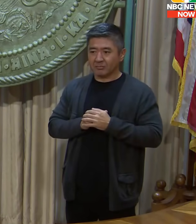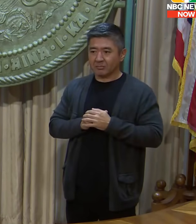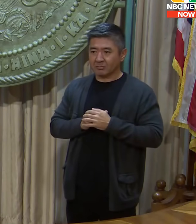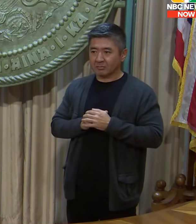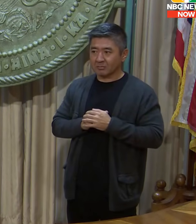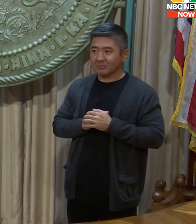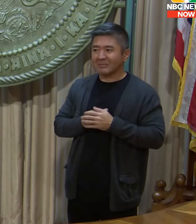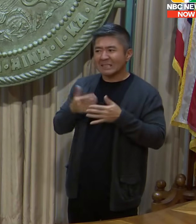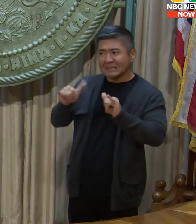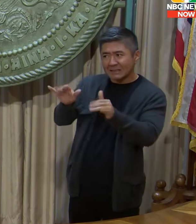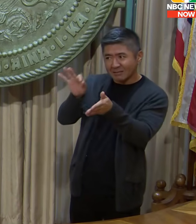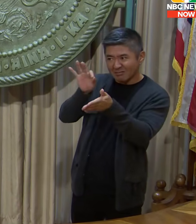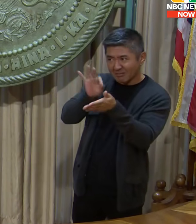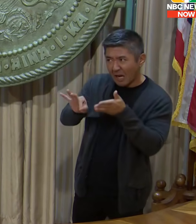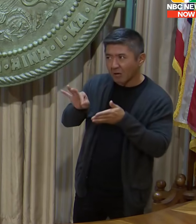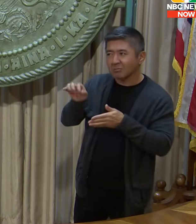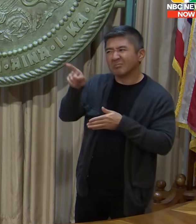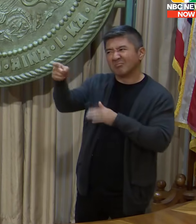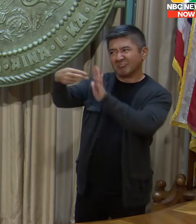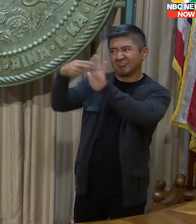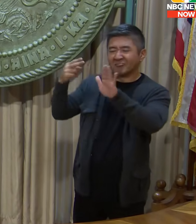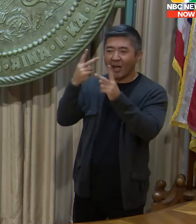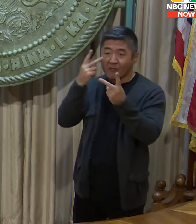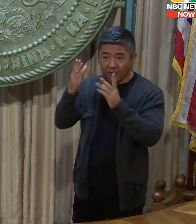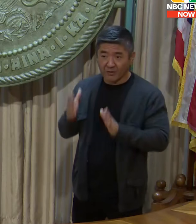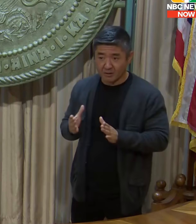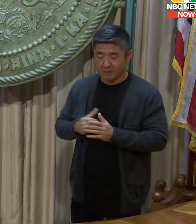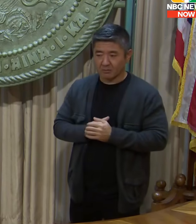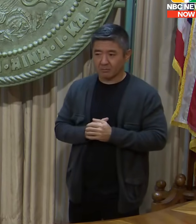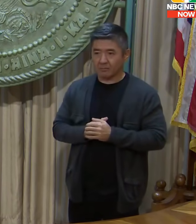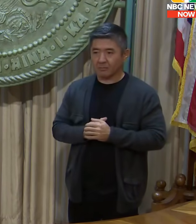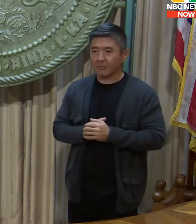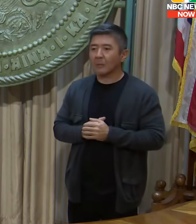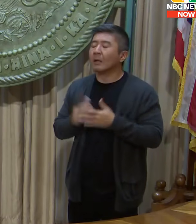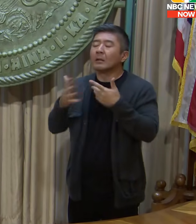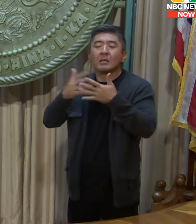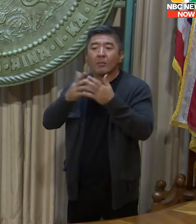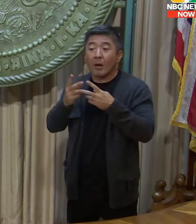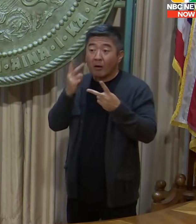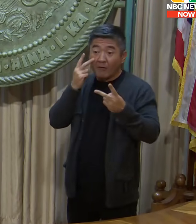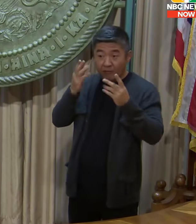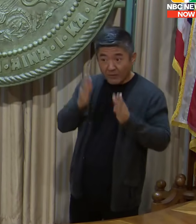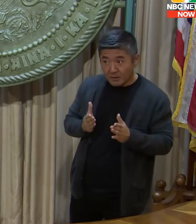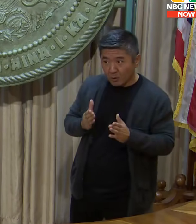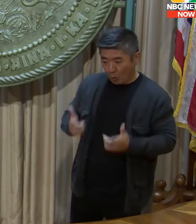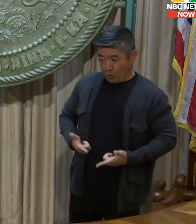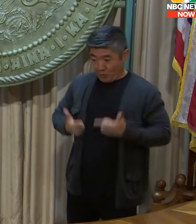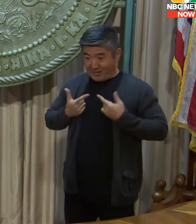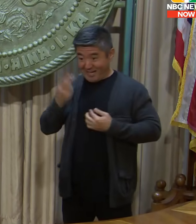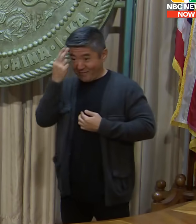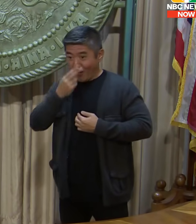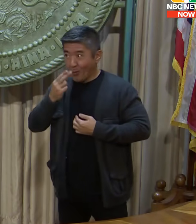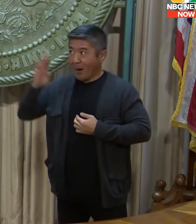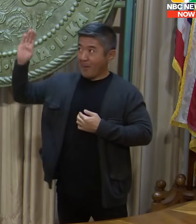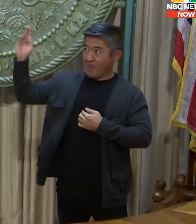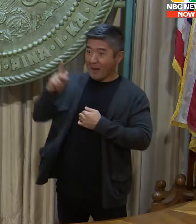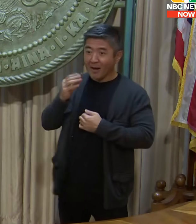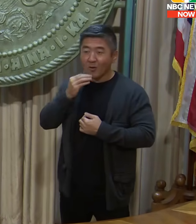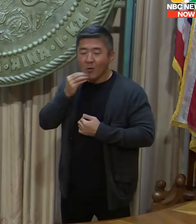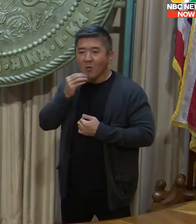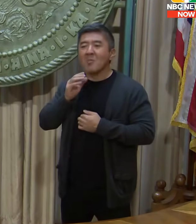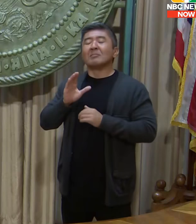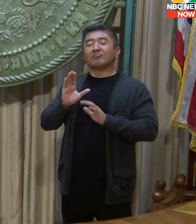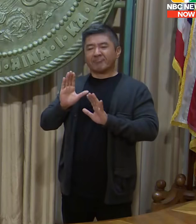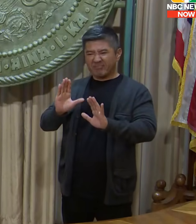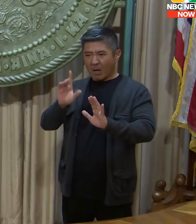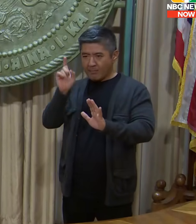or counted as visitors. Now, whether a visitor or returning resident, we all remind you that the incoming